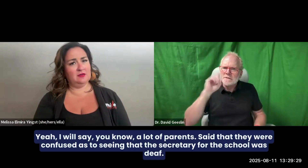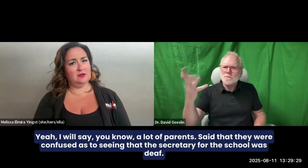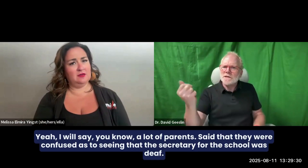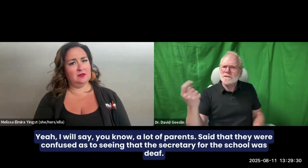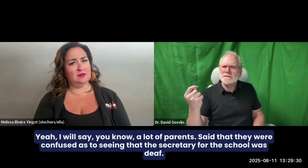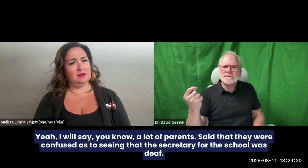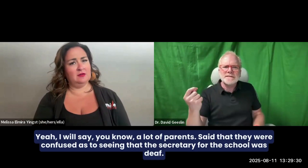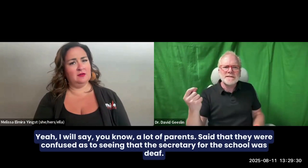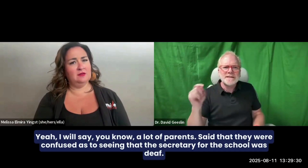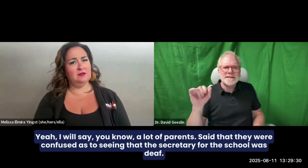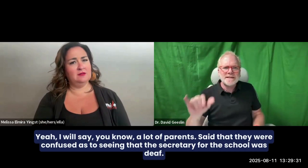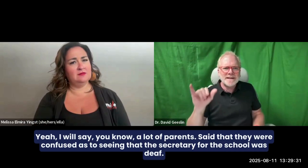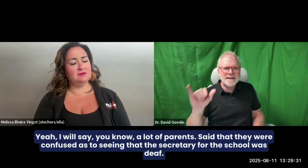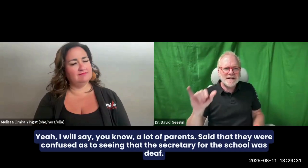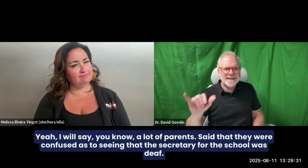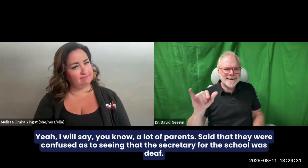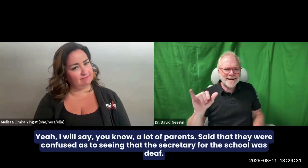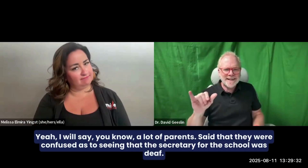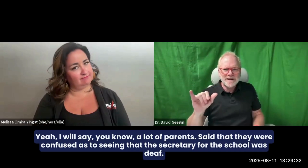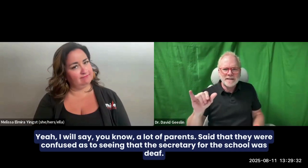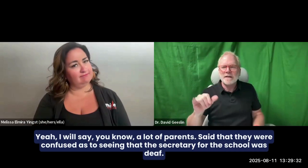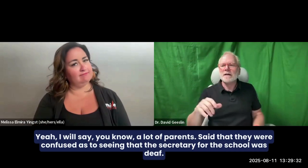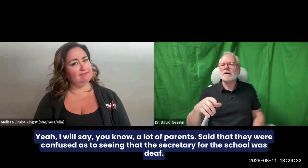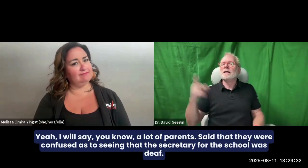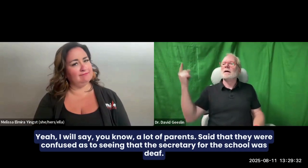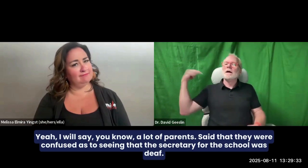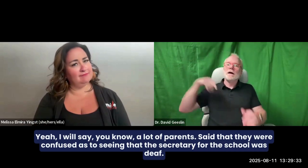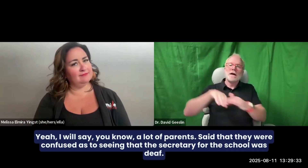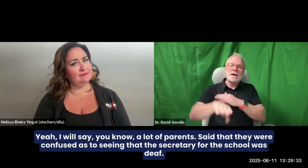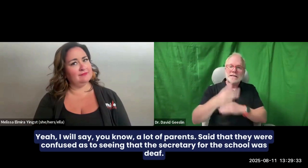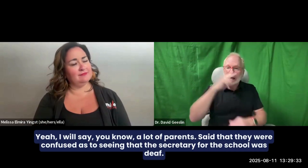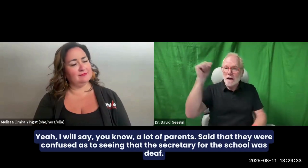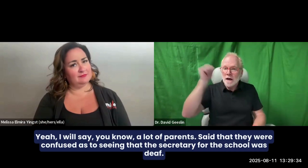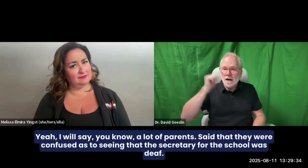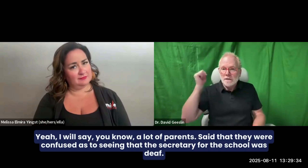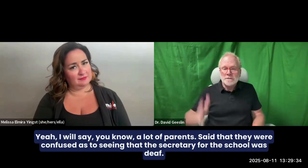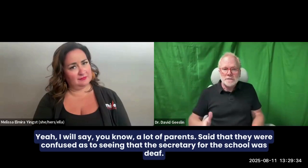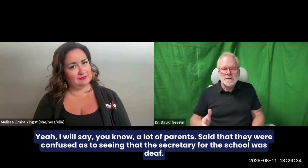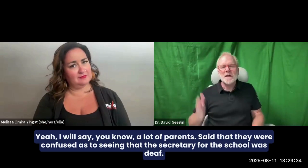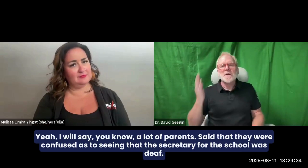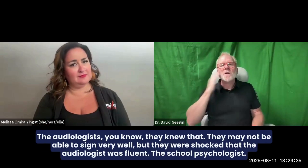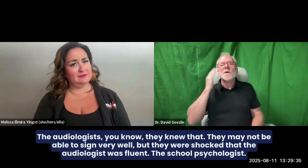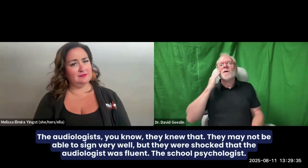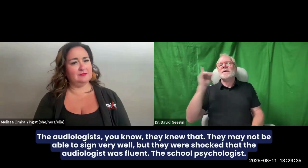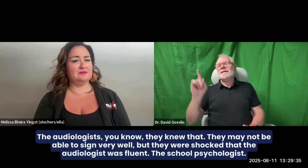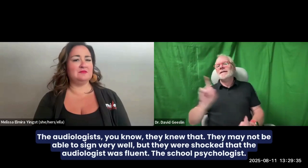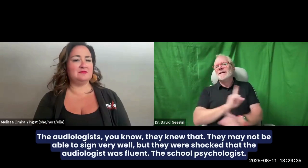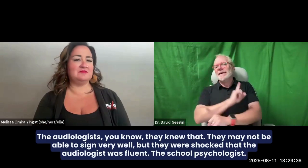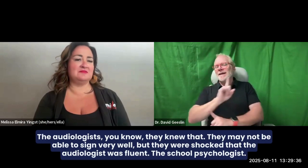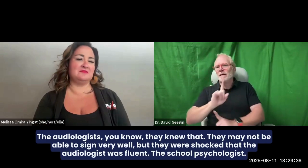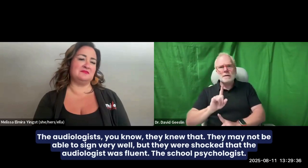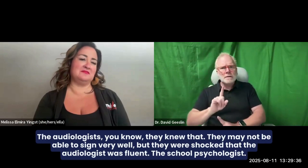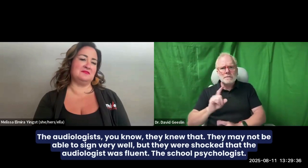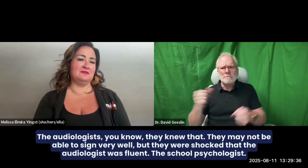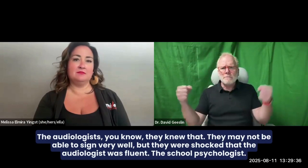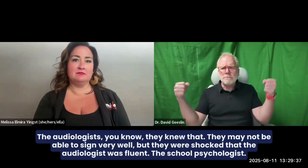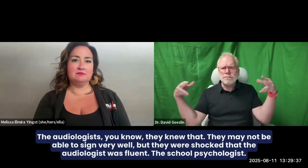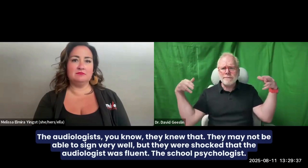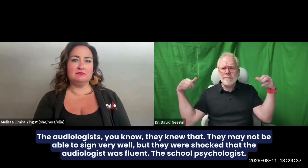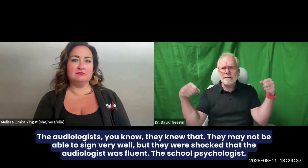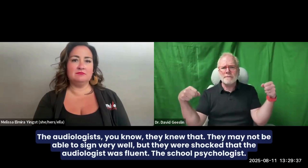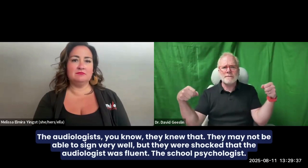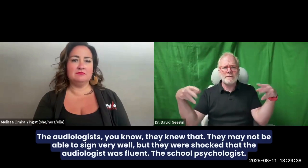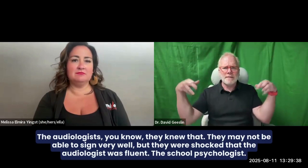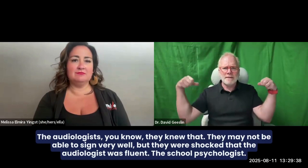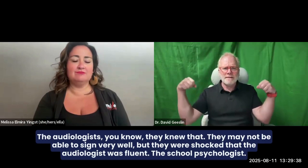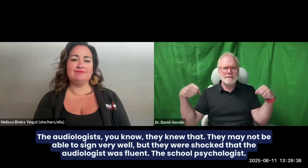said that they were confused as to seeing that the secretary for the school was deaf. The audiologist, they knew